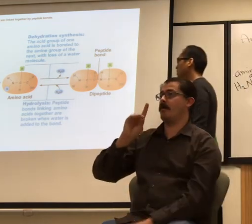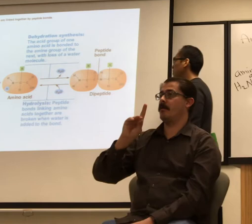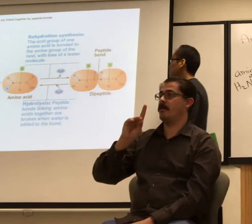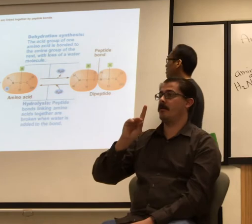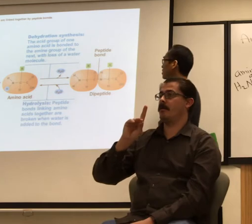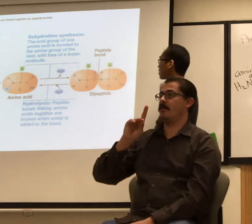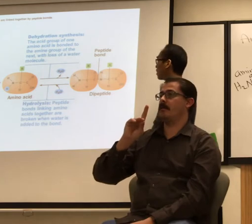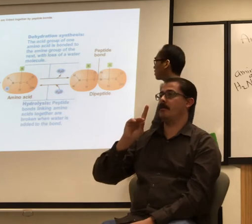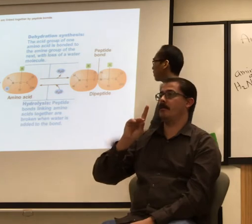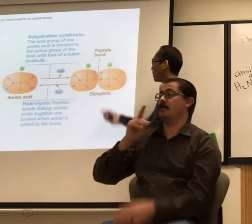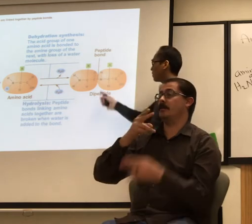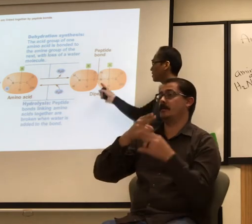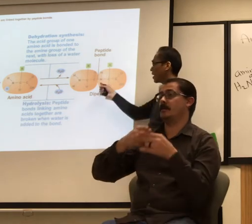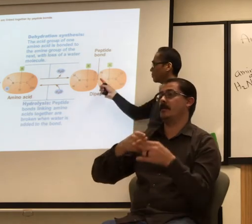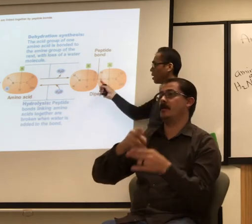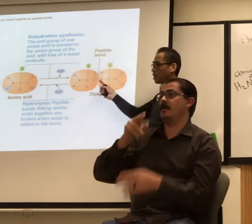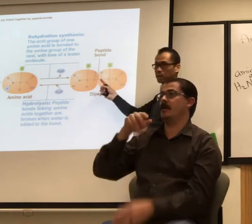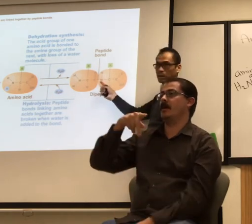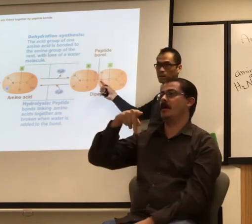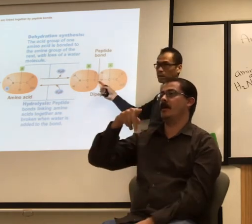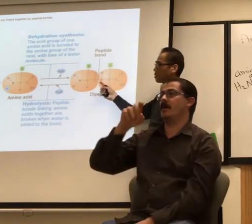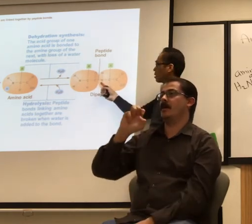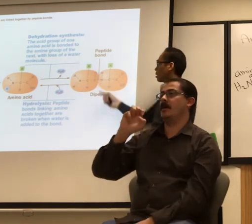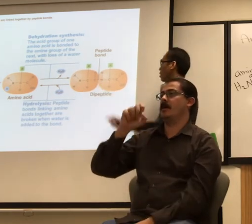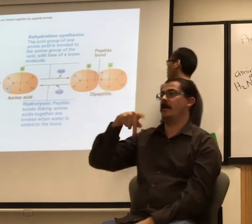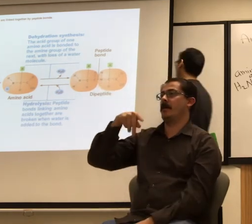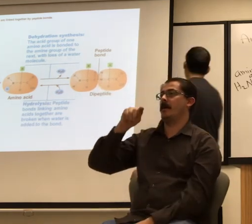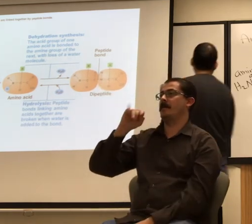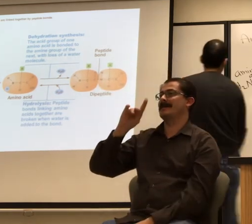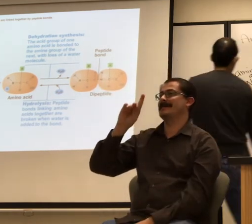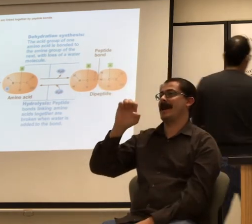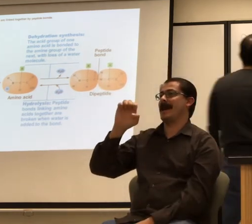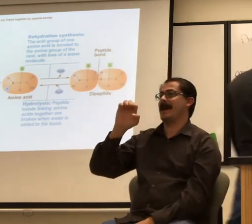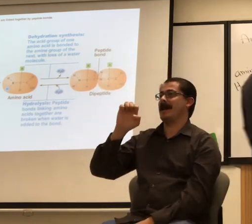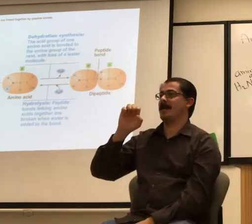amino acids is called a peptide bond.